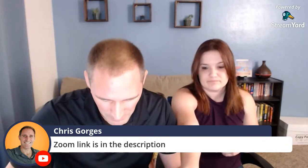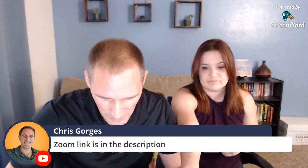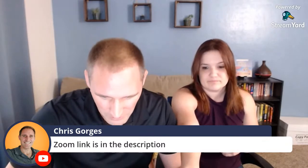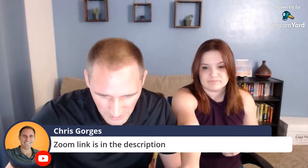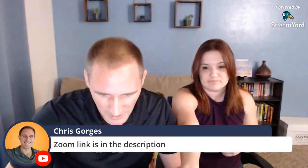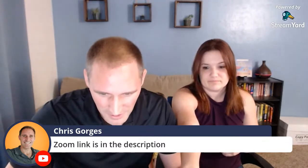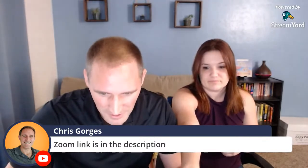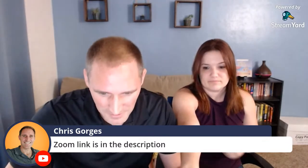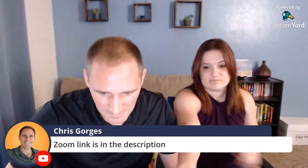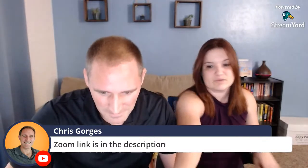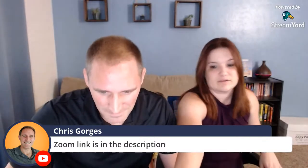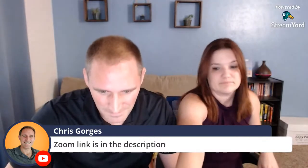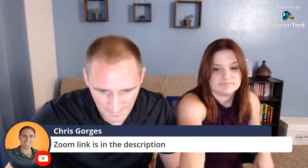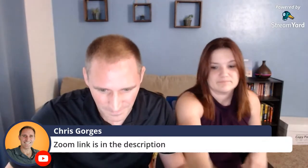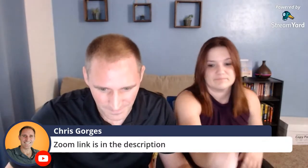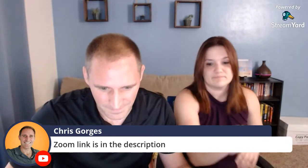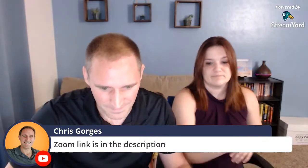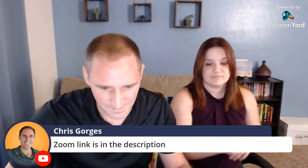Mute.